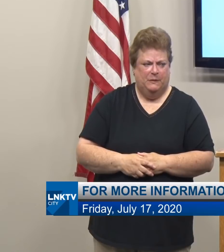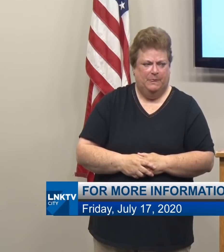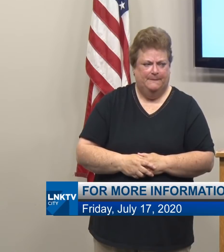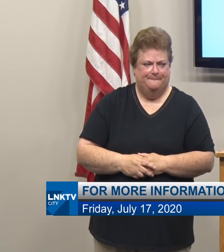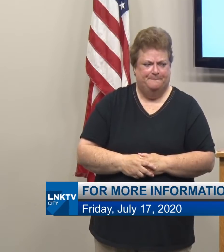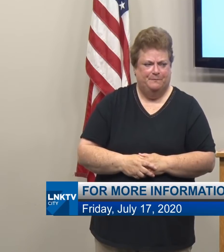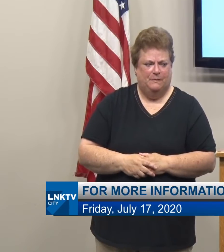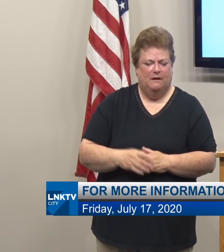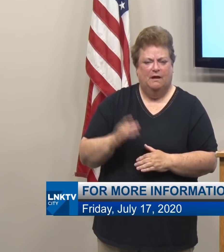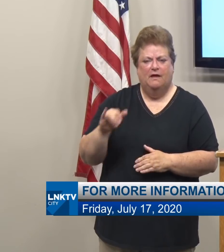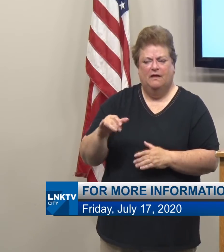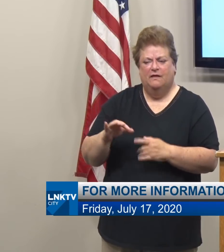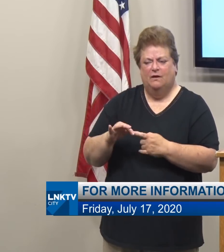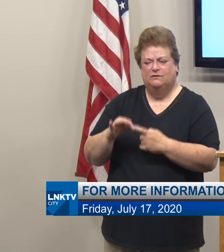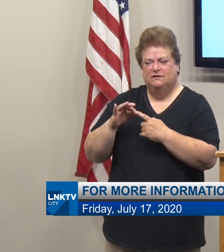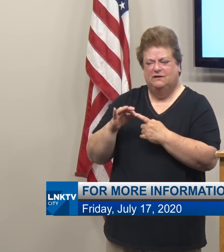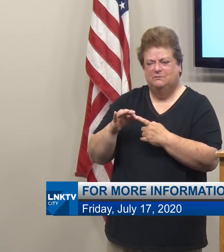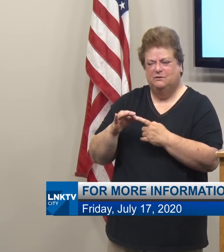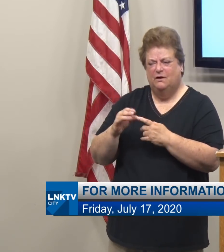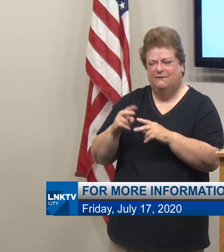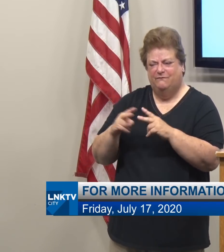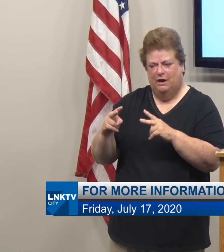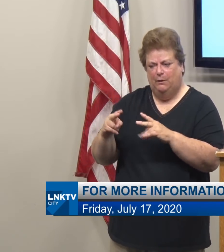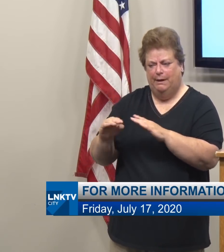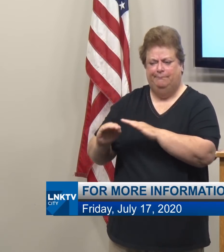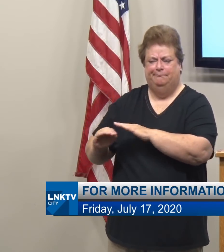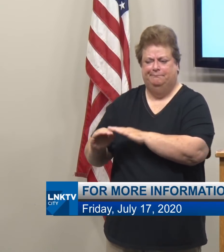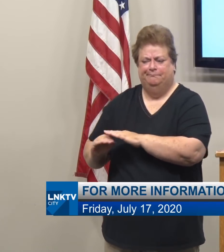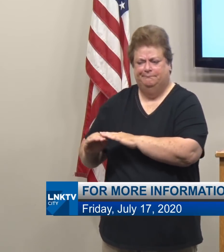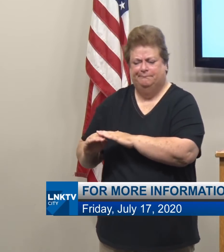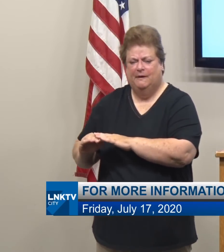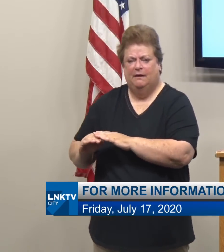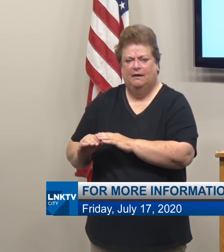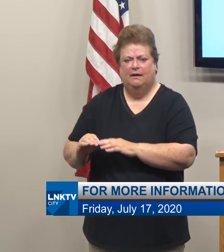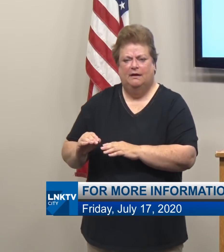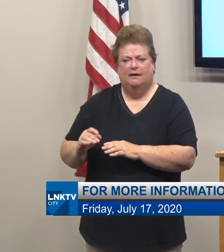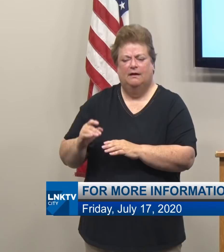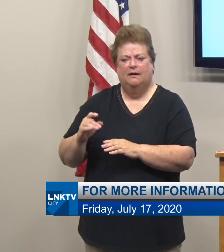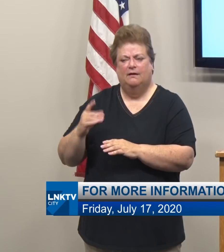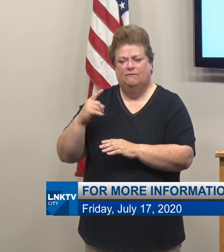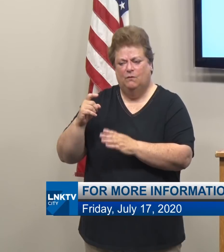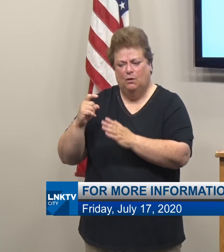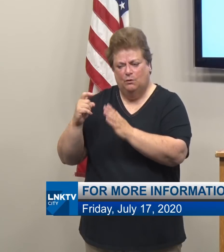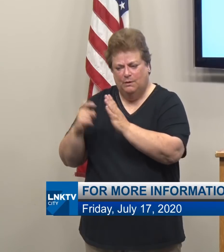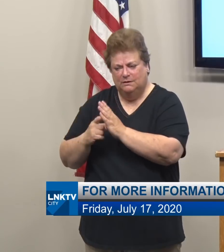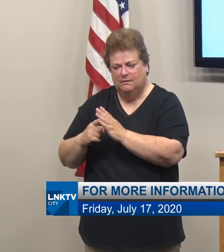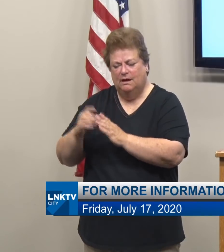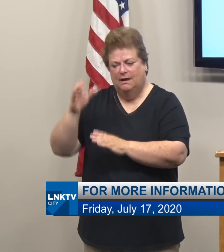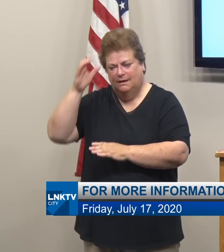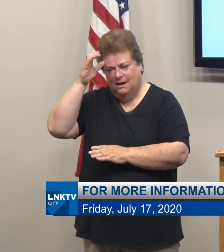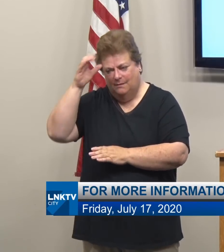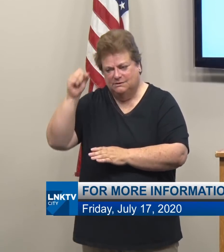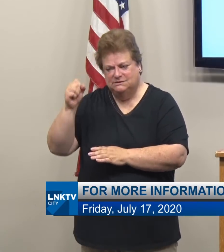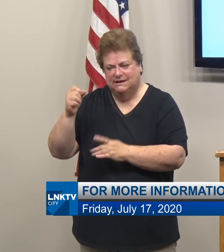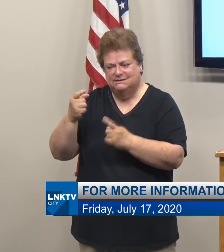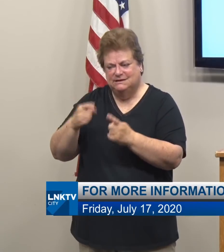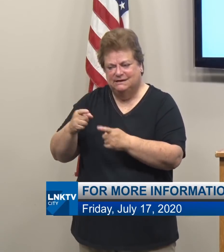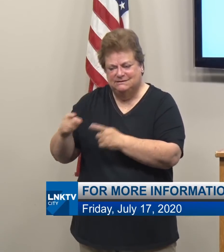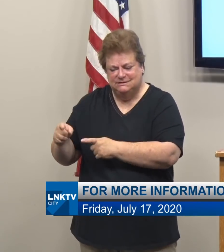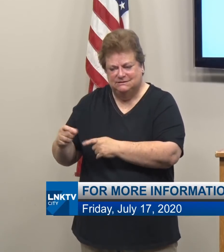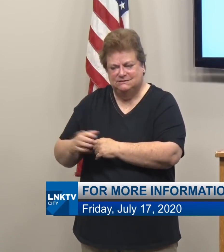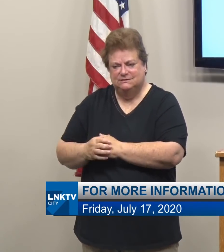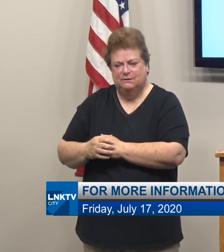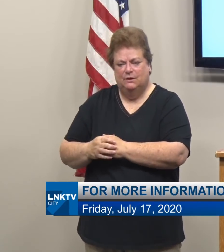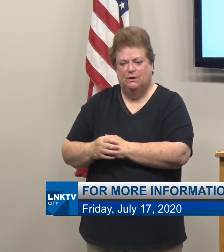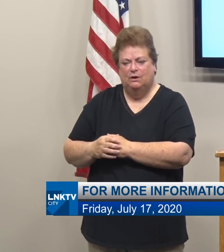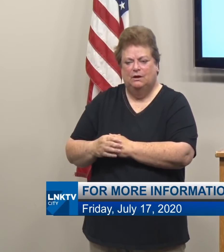Well, the exceptions are pretty granular, and they're meant to recognize common sense instances where, there